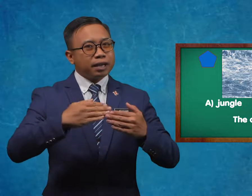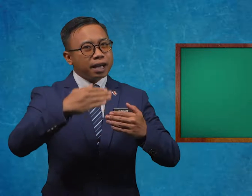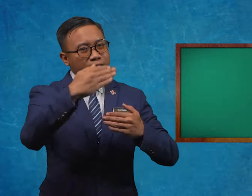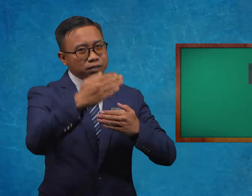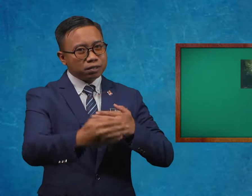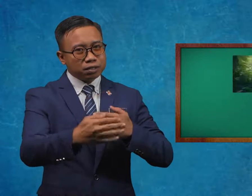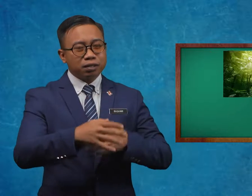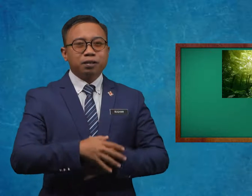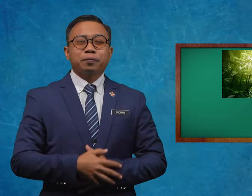Next.